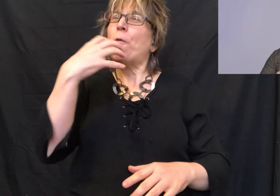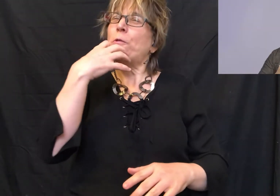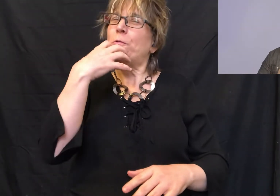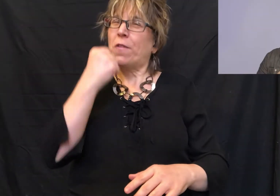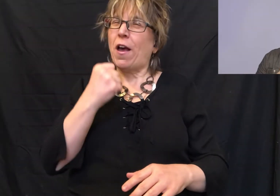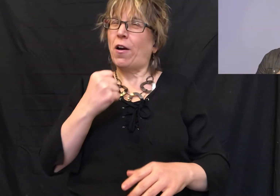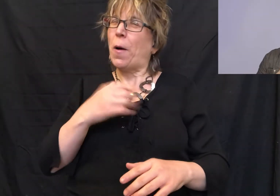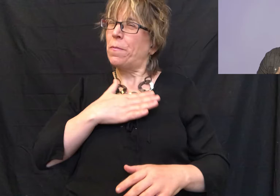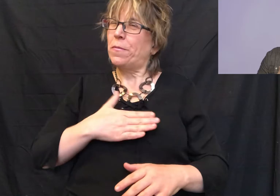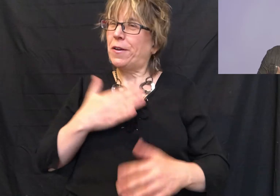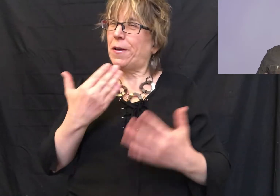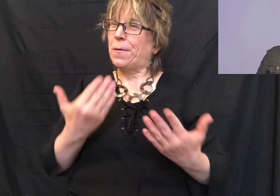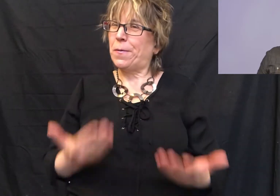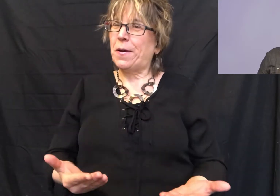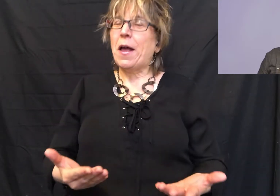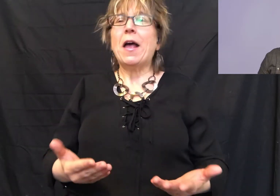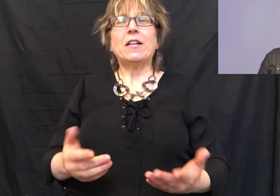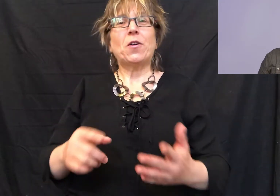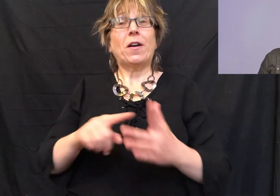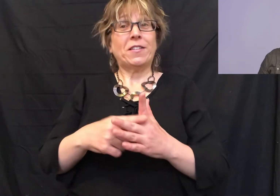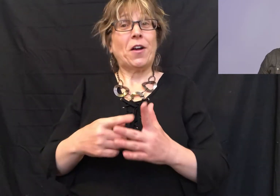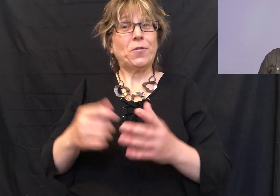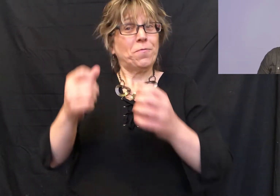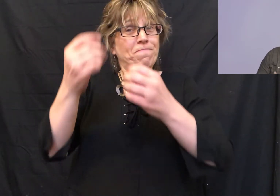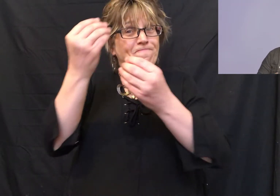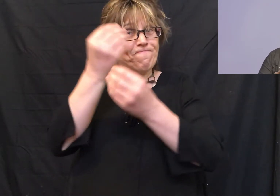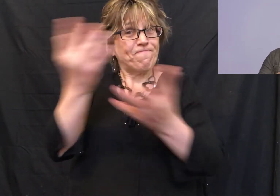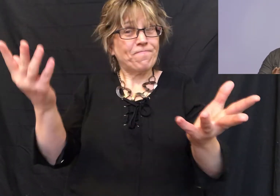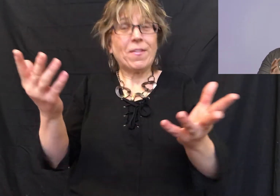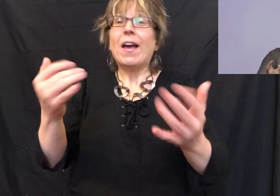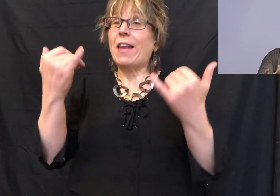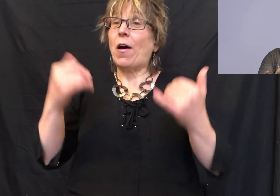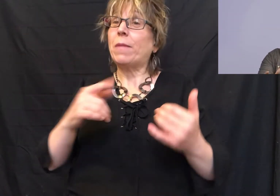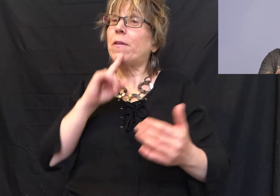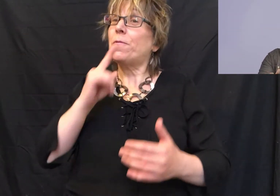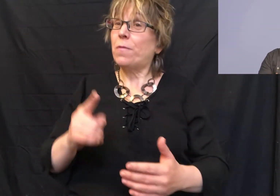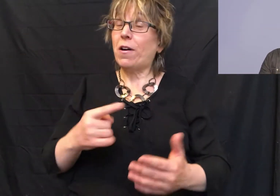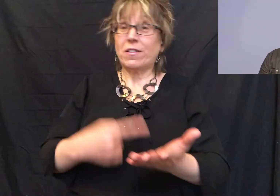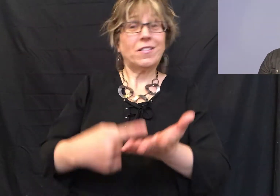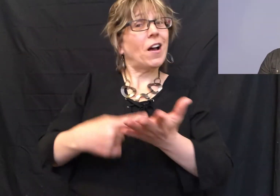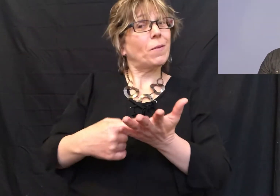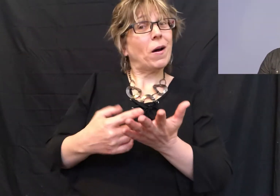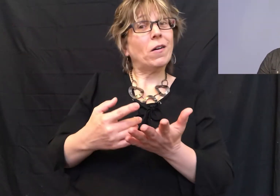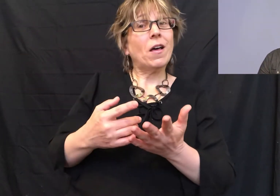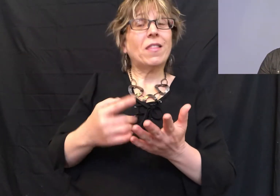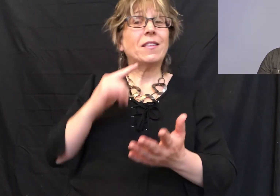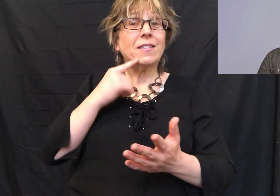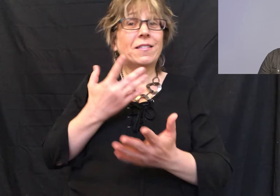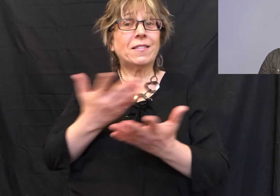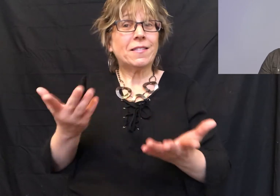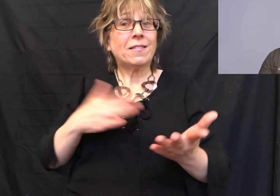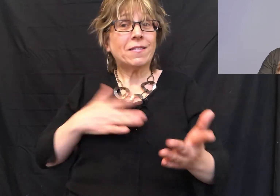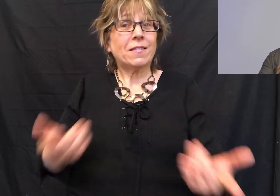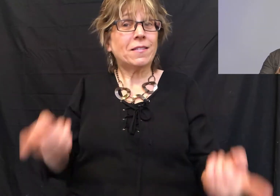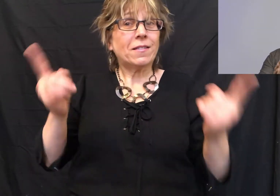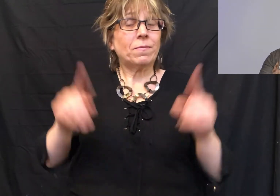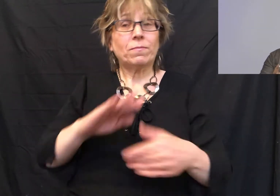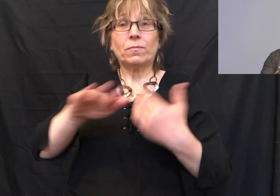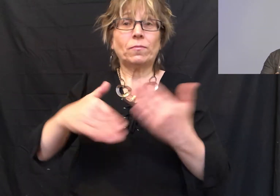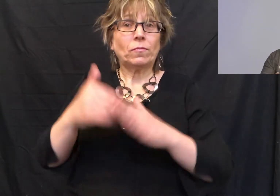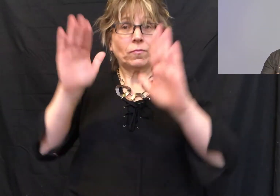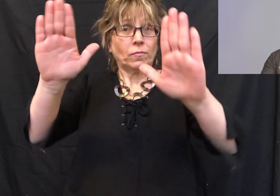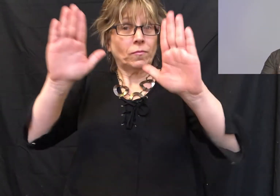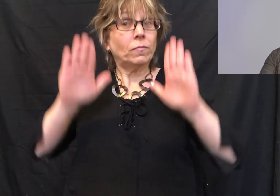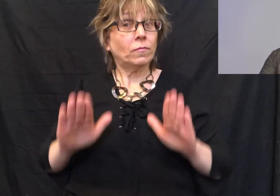when I know you appreciate me, my heart starts to open up towards you, and now I can be real with you. I can talk about the deeper things of my life. And all